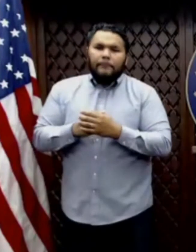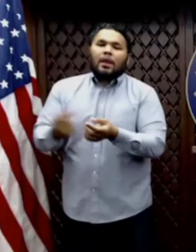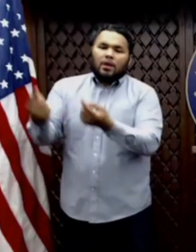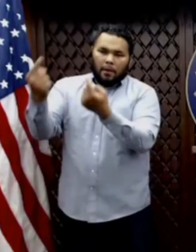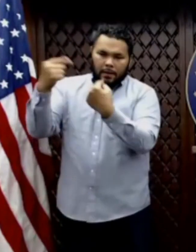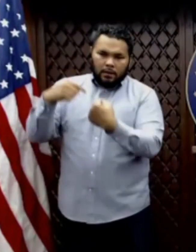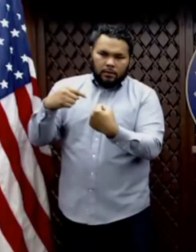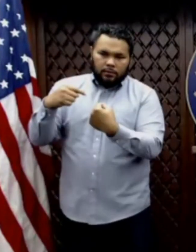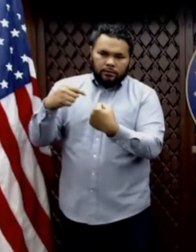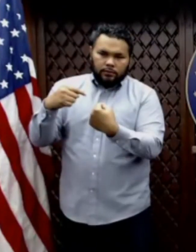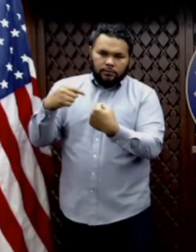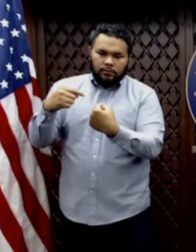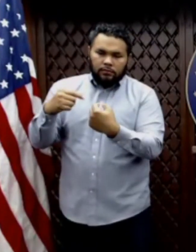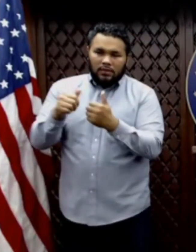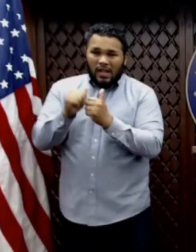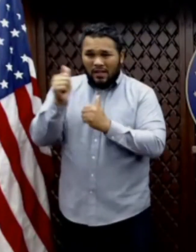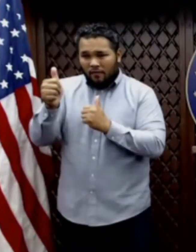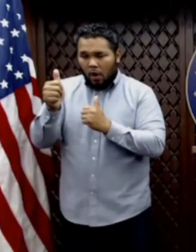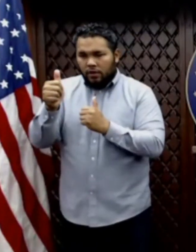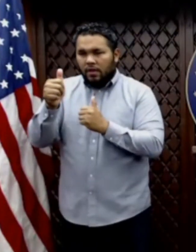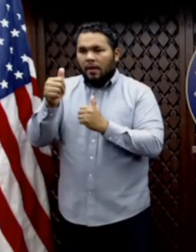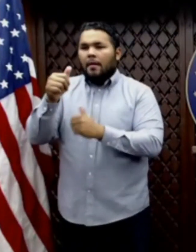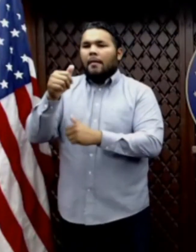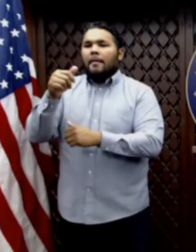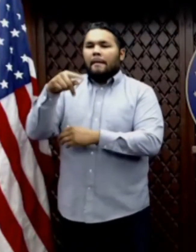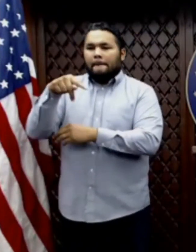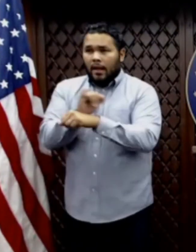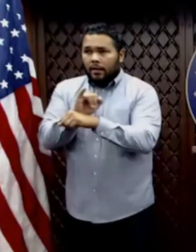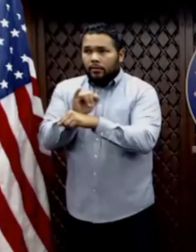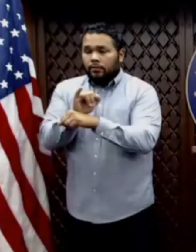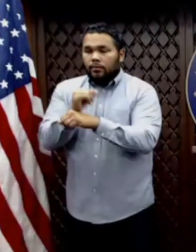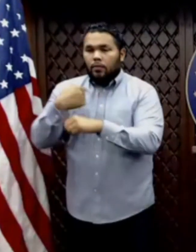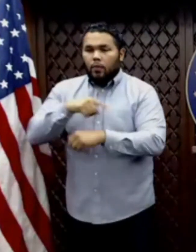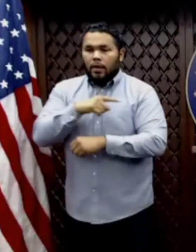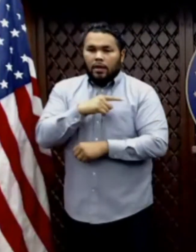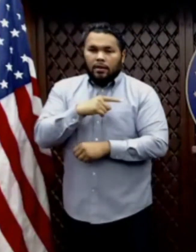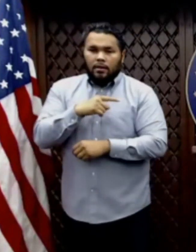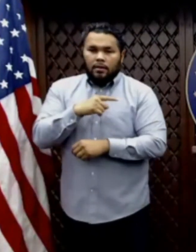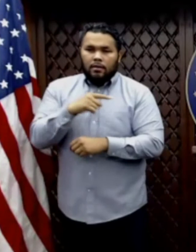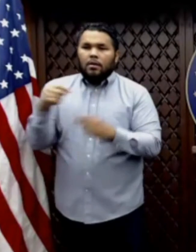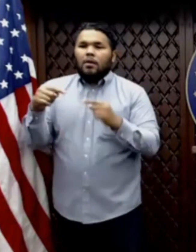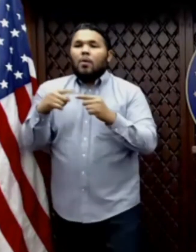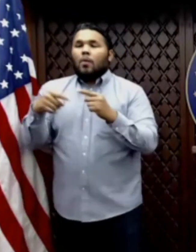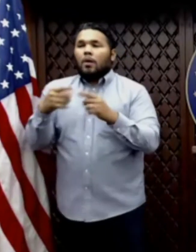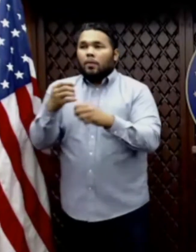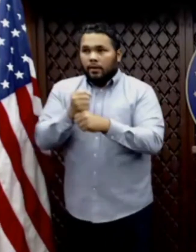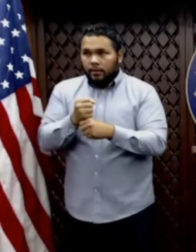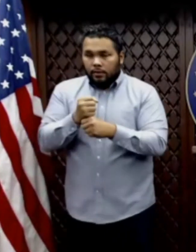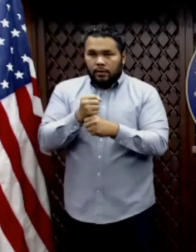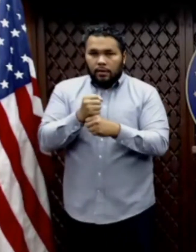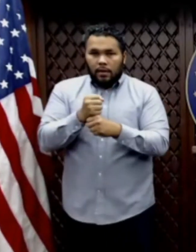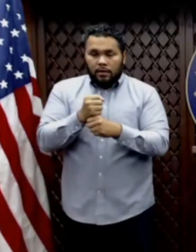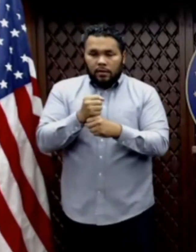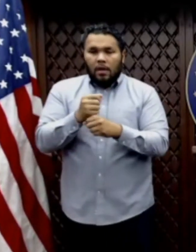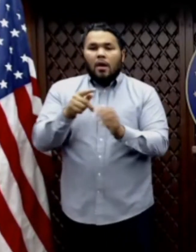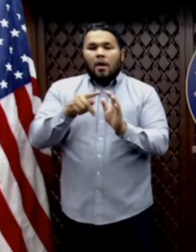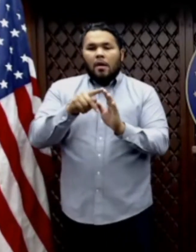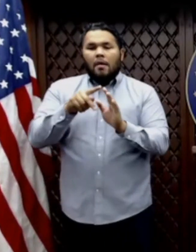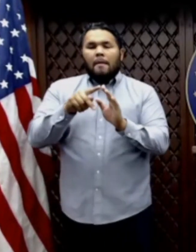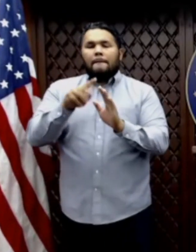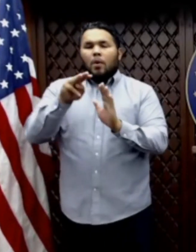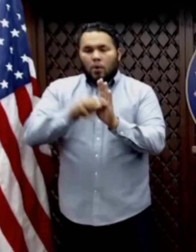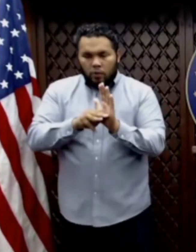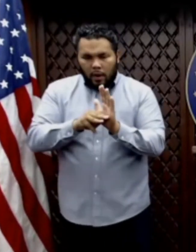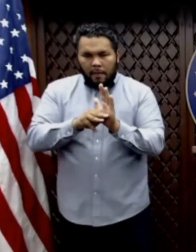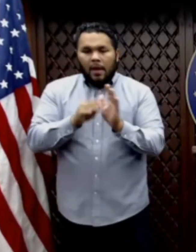coming in. As far as the pandemic unemployment benefit, when we get the program and the processes in place, which we are